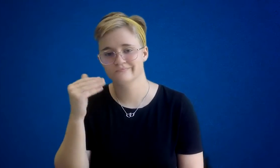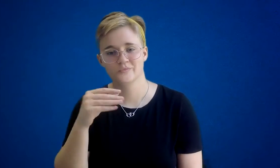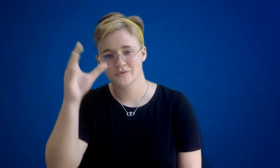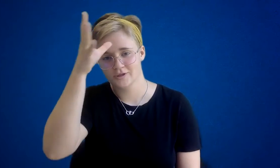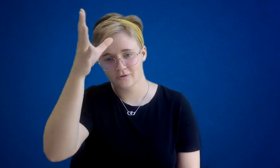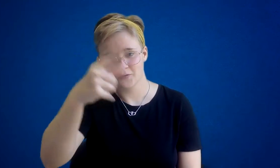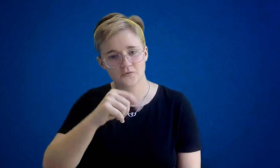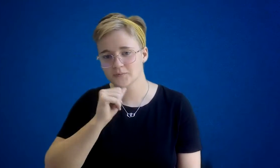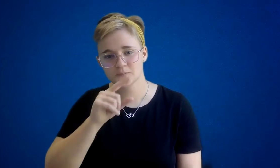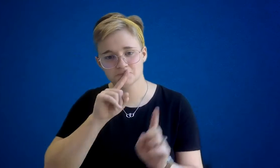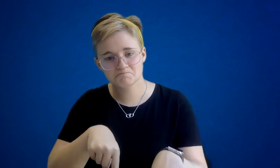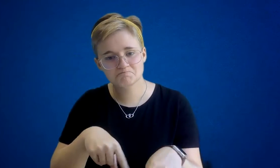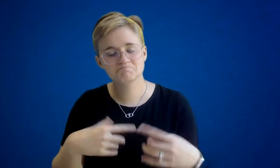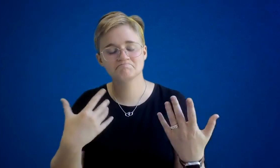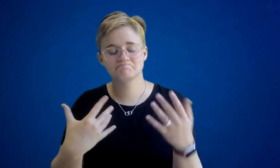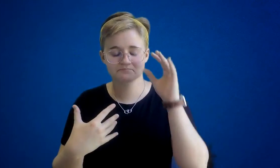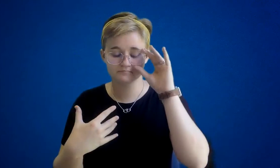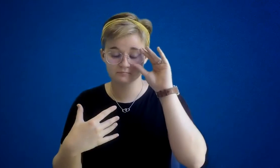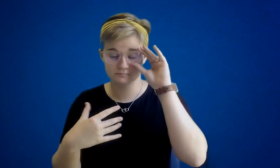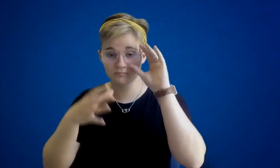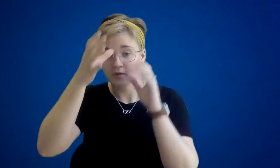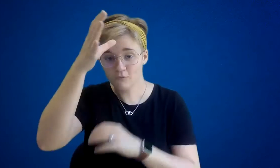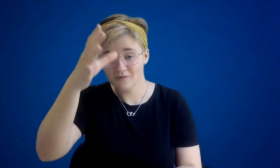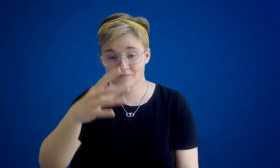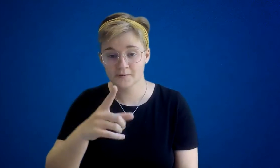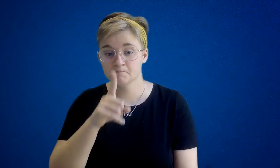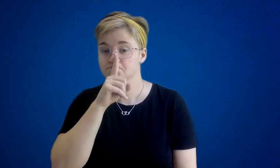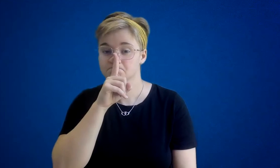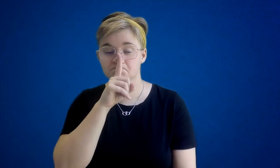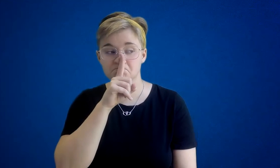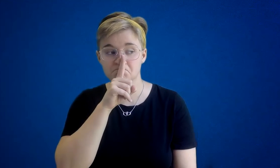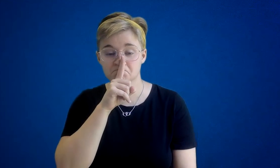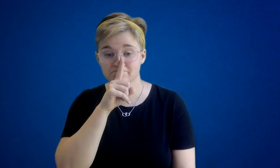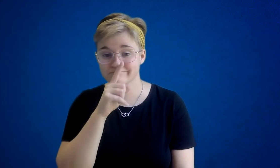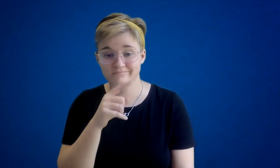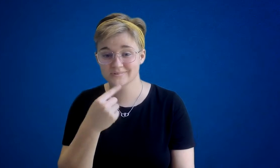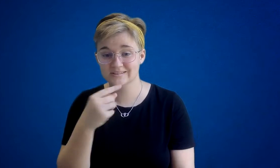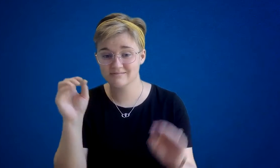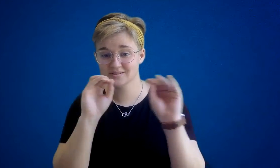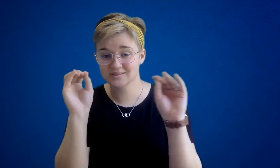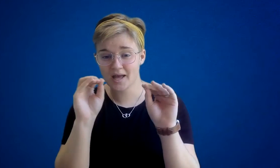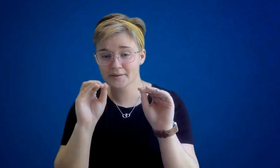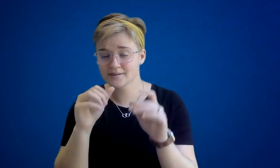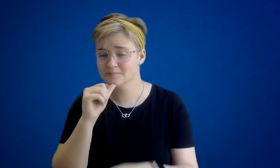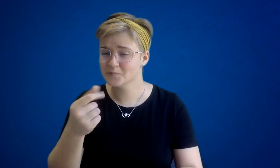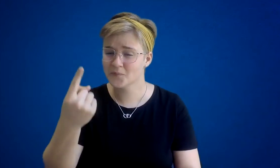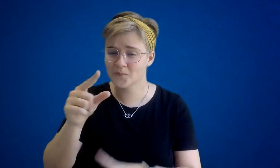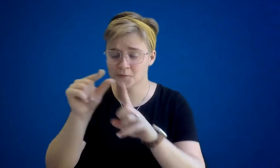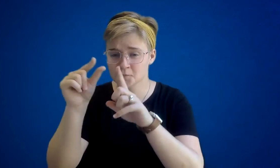not answer. Grandfather had not talked, not one word, for over 3 weeks.